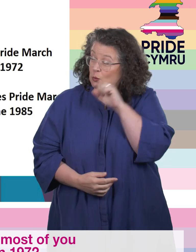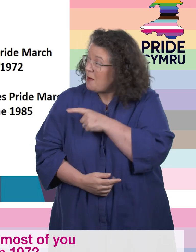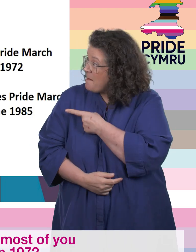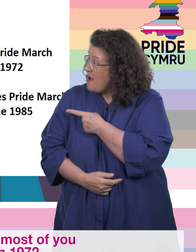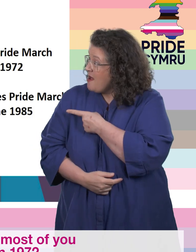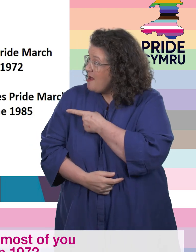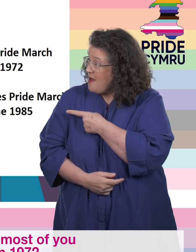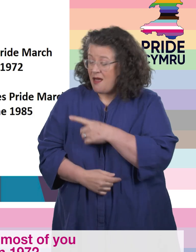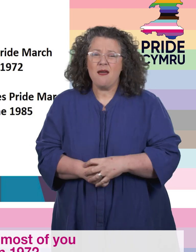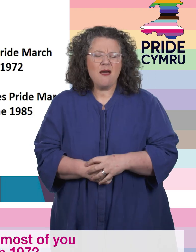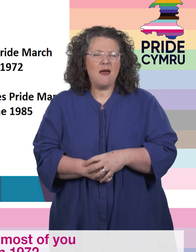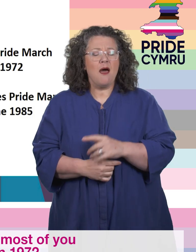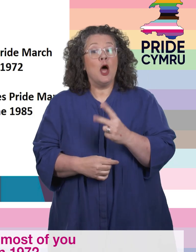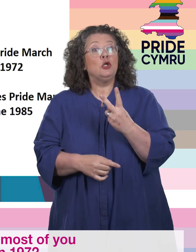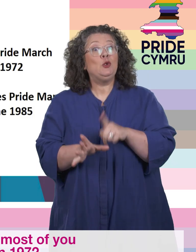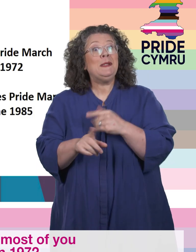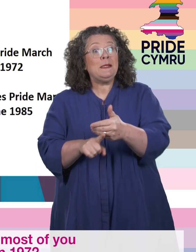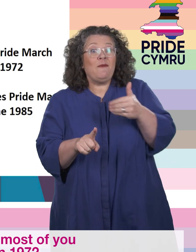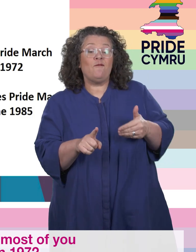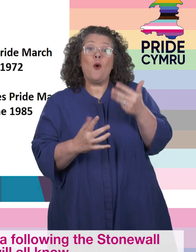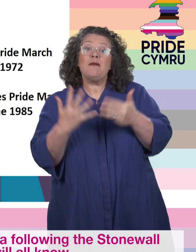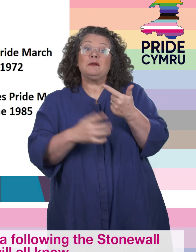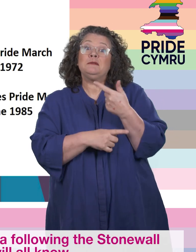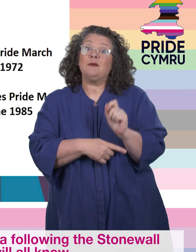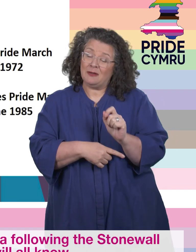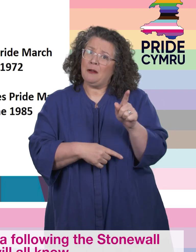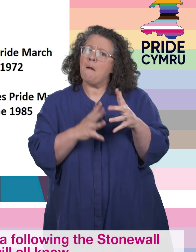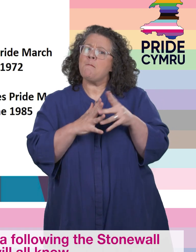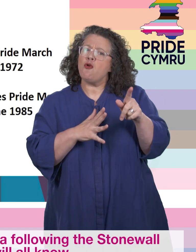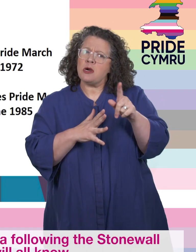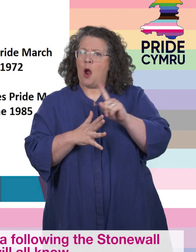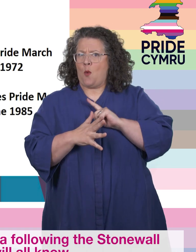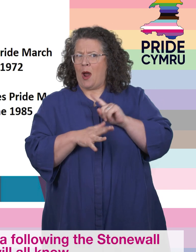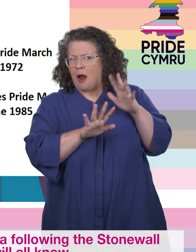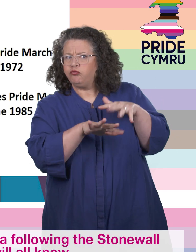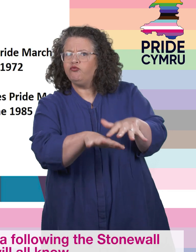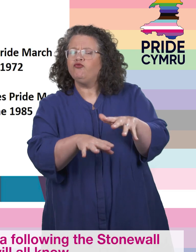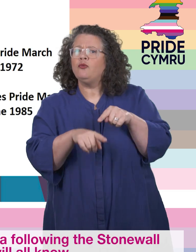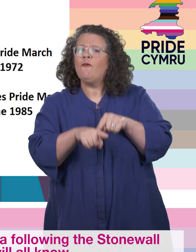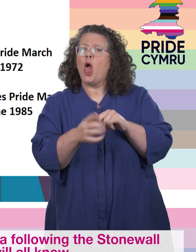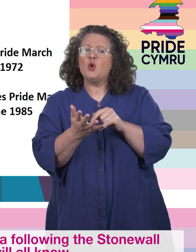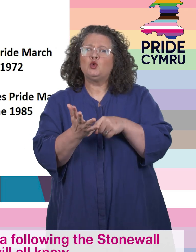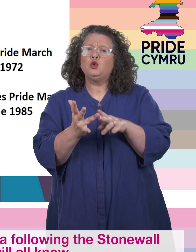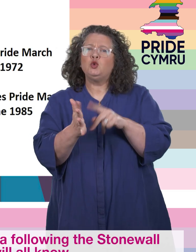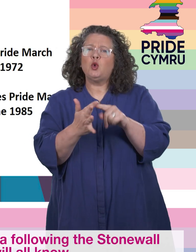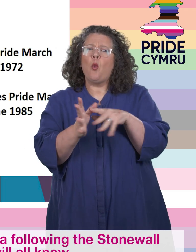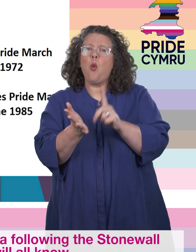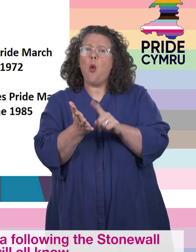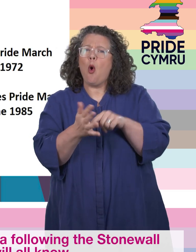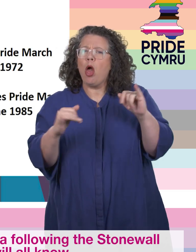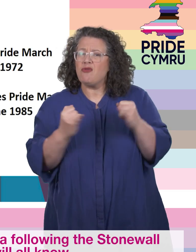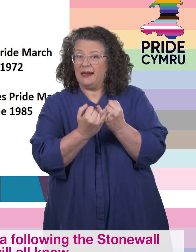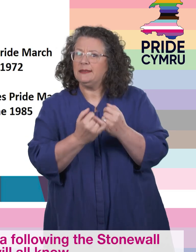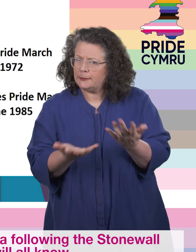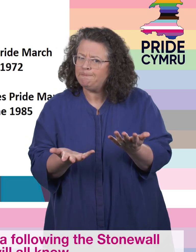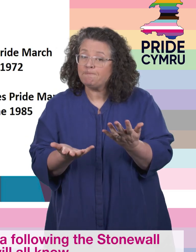of you probably know, was in 1972. This is 2 years after the one in America following the Stonewall